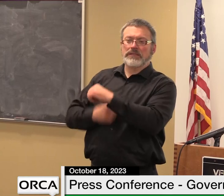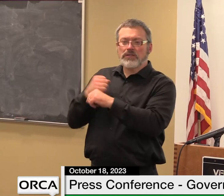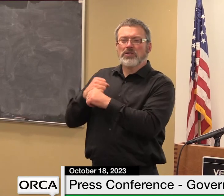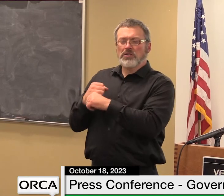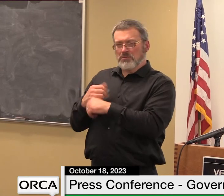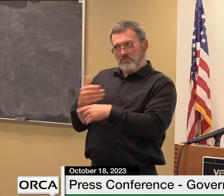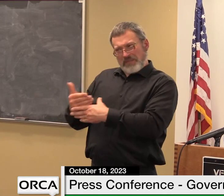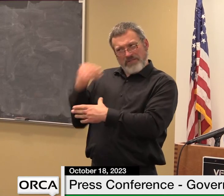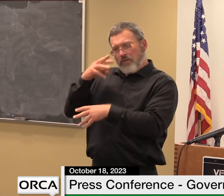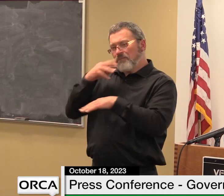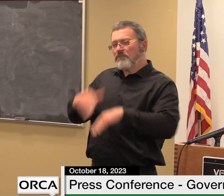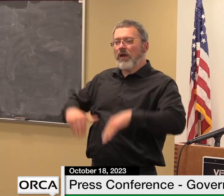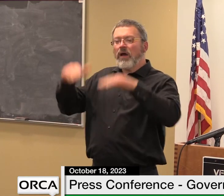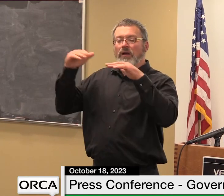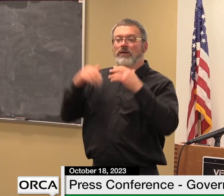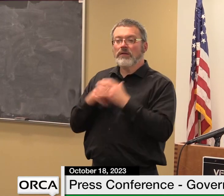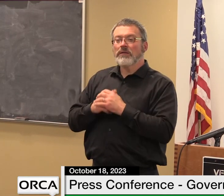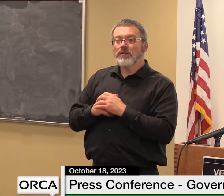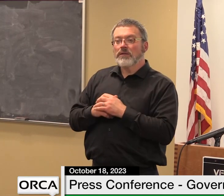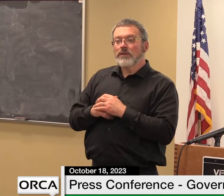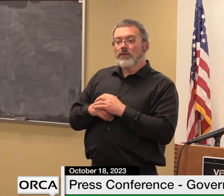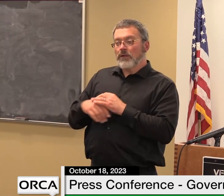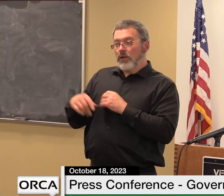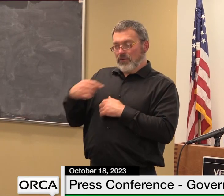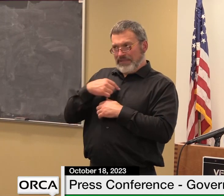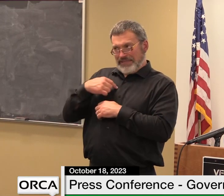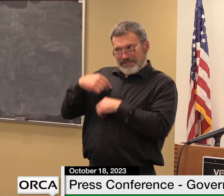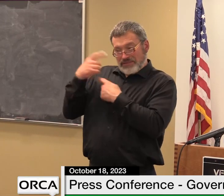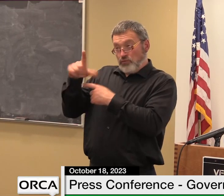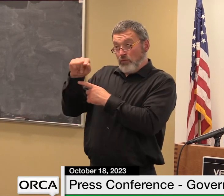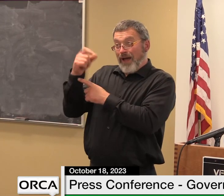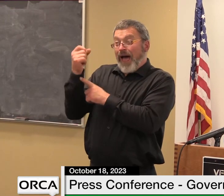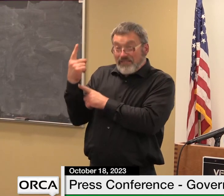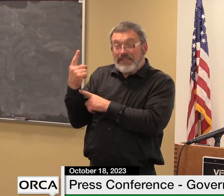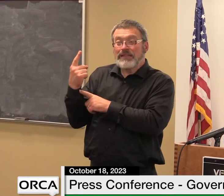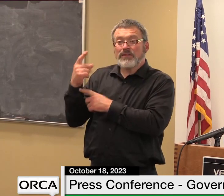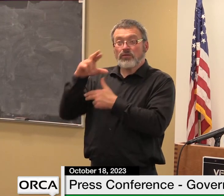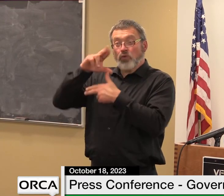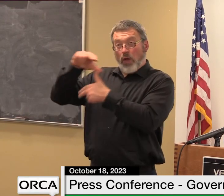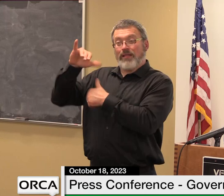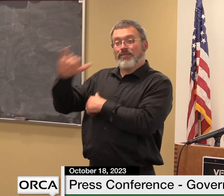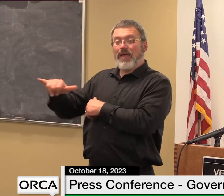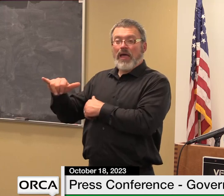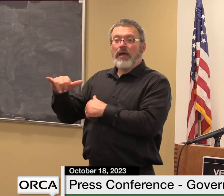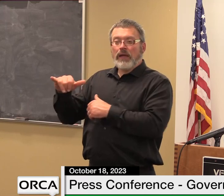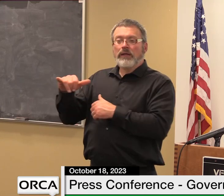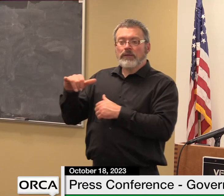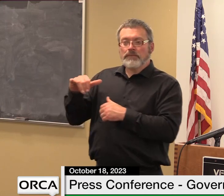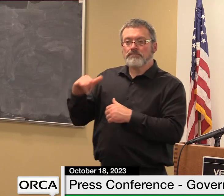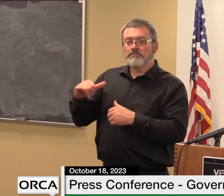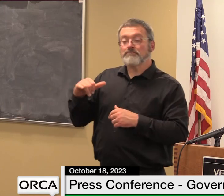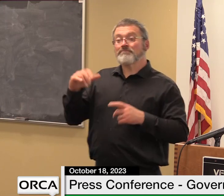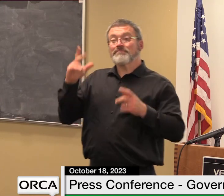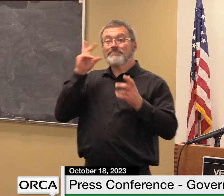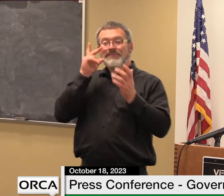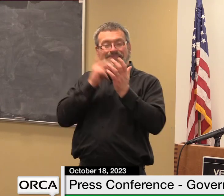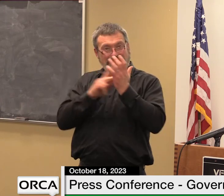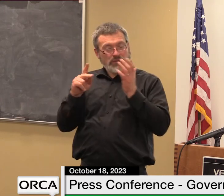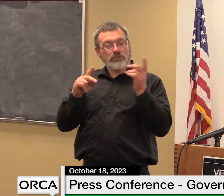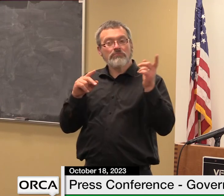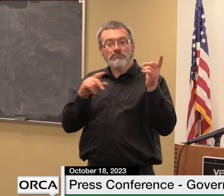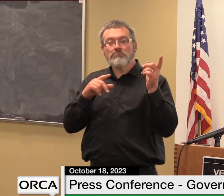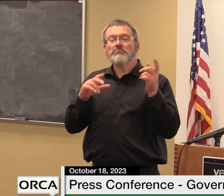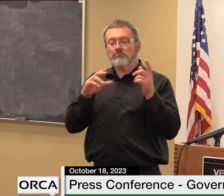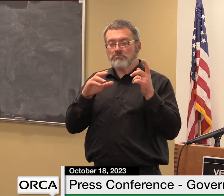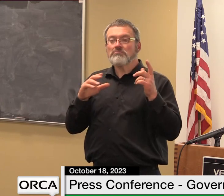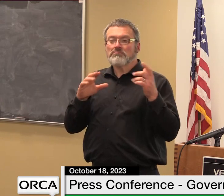And since Irene, we've increased those efforts. I think you heard Secretary Moore say that last week. An example I'll give you is if you go